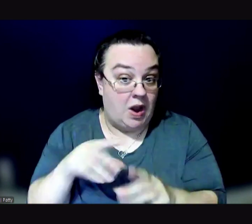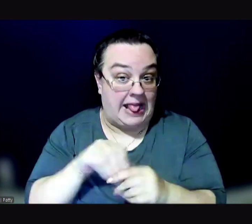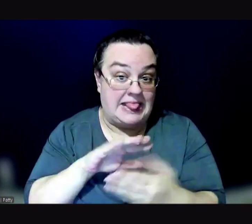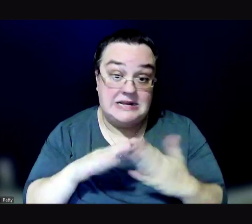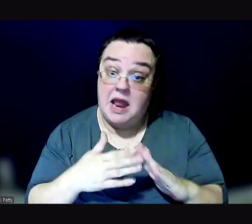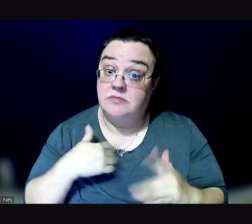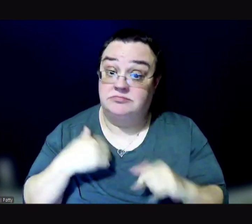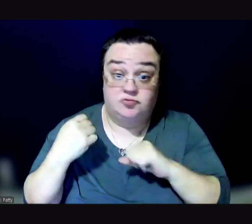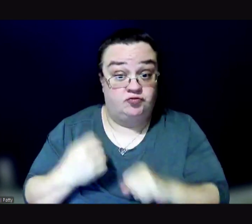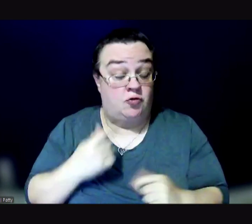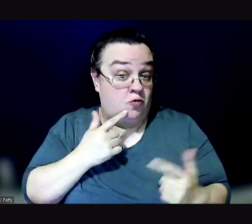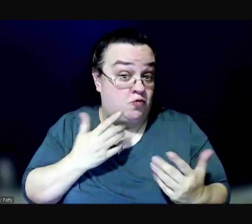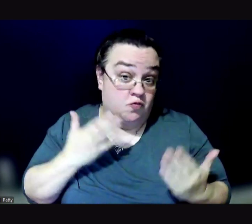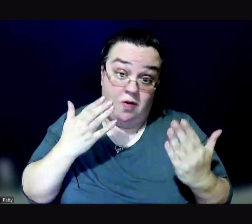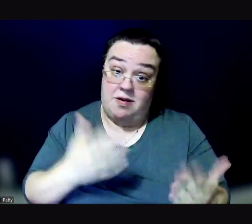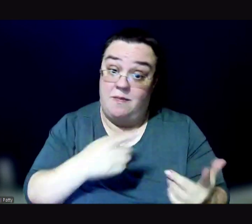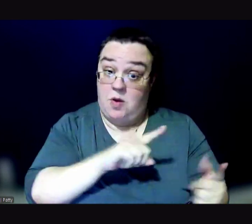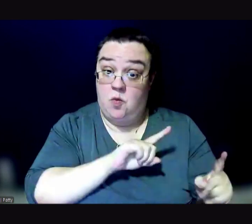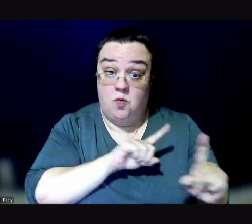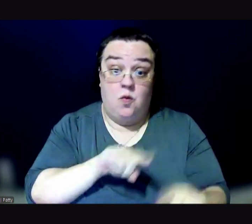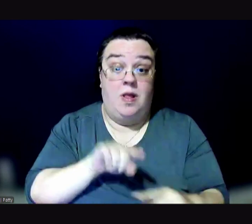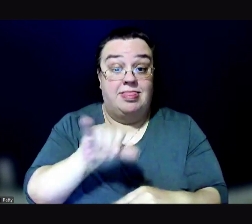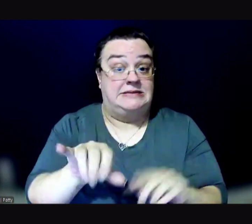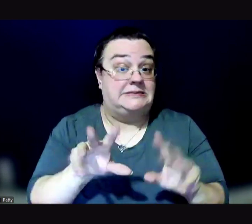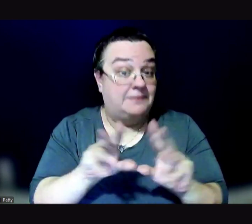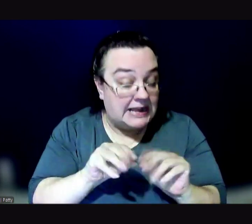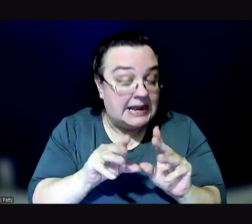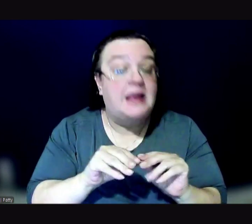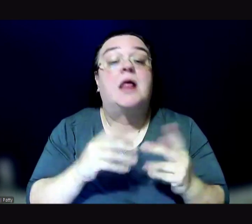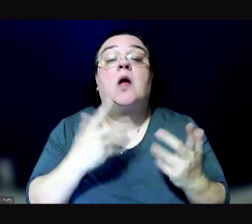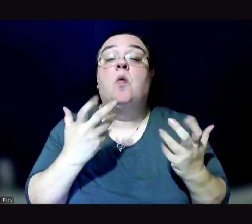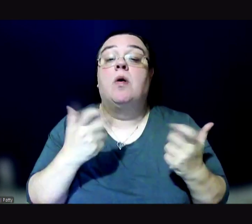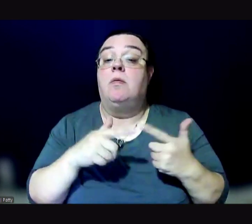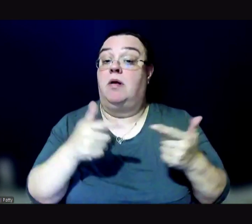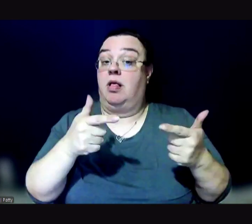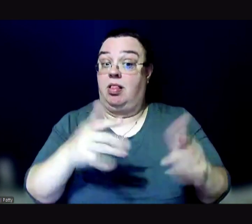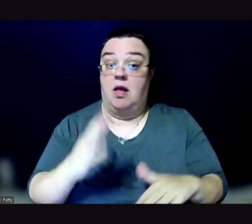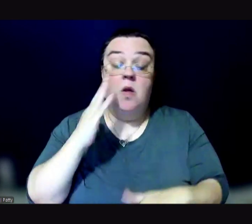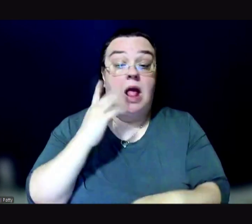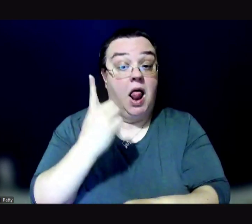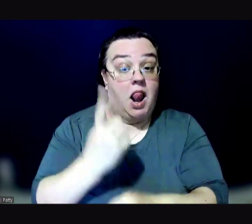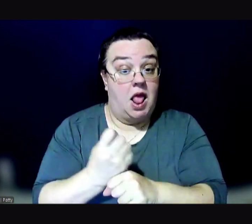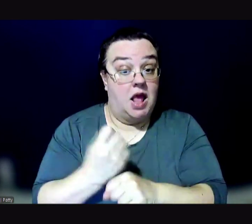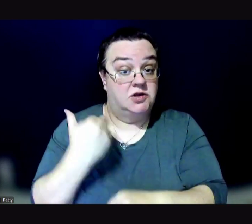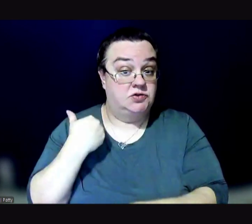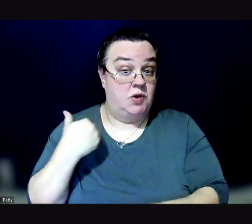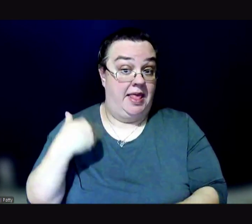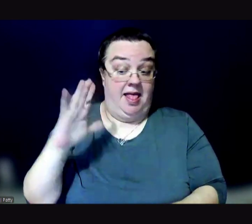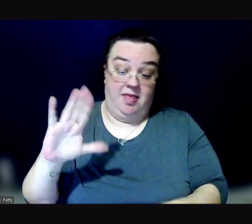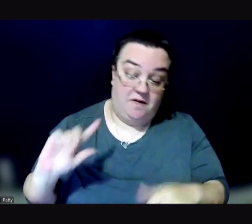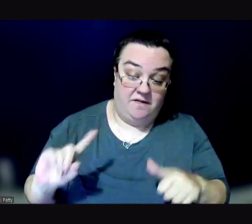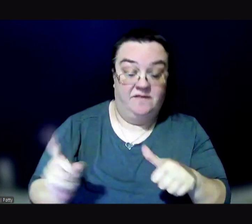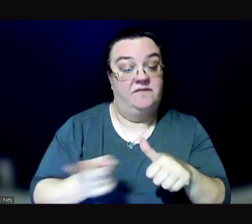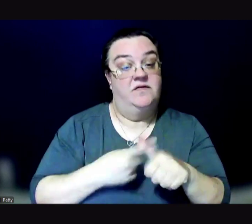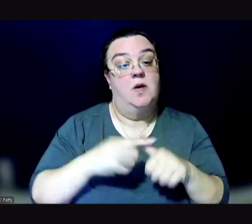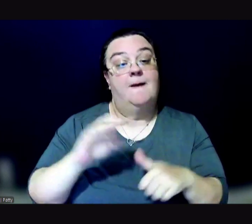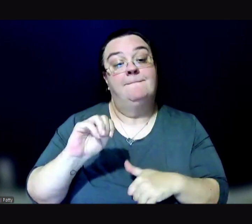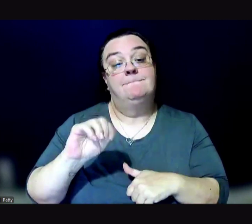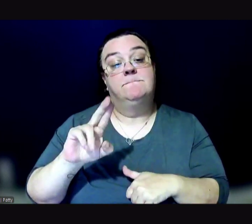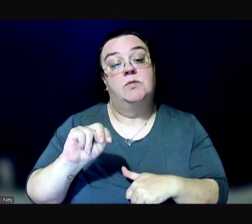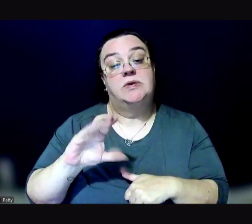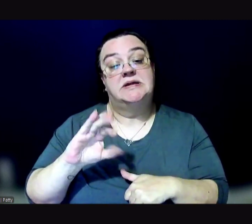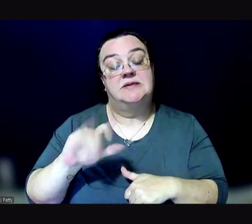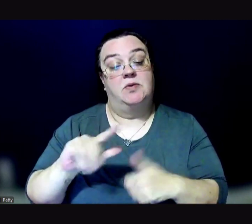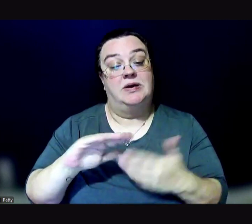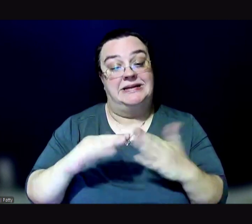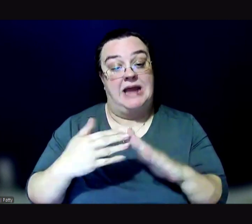you attend this meeting. Just to let you all know, last year they had their first municipal town hall, and it